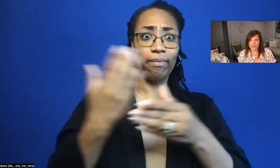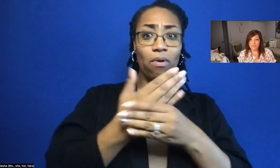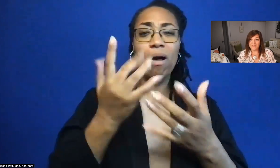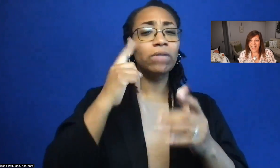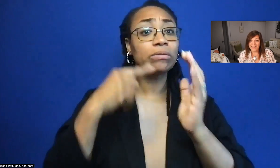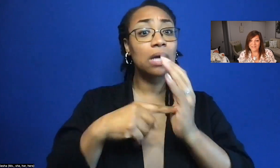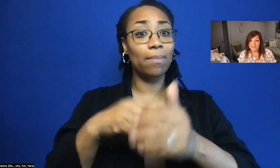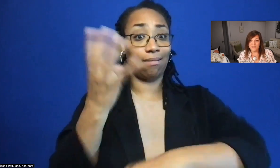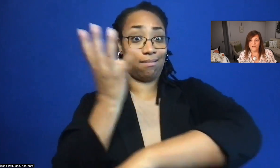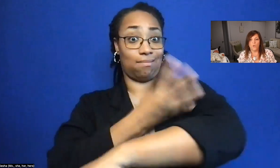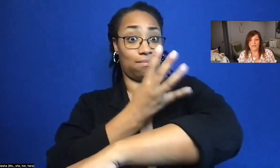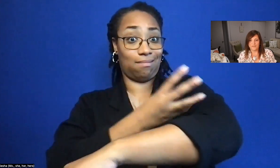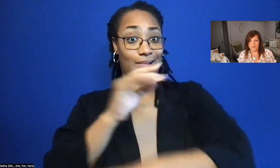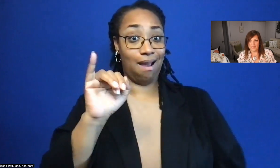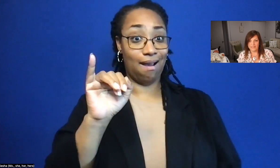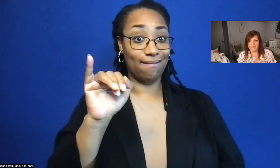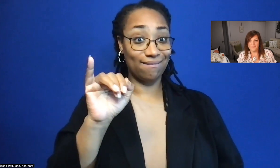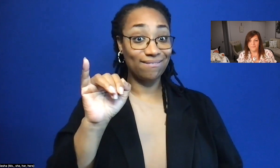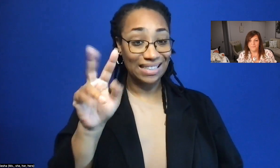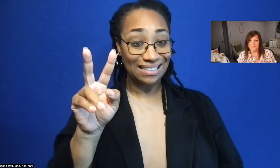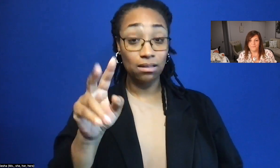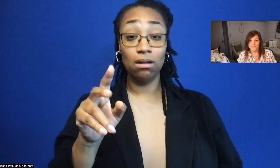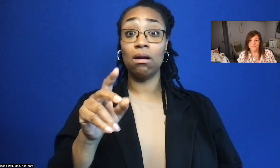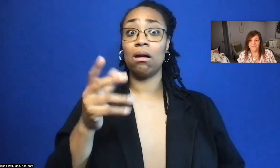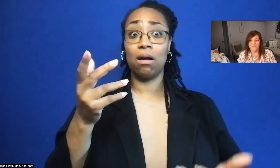look flat or inverted.